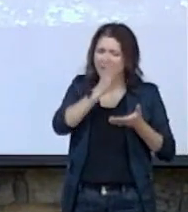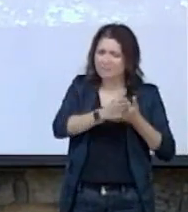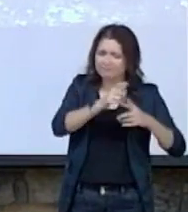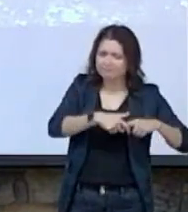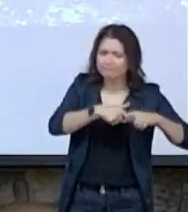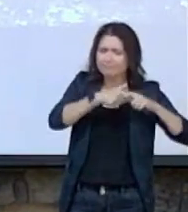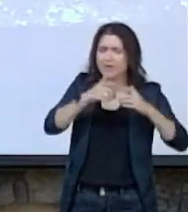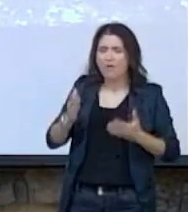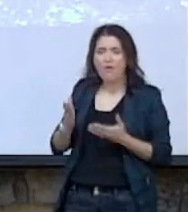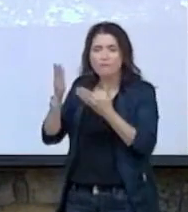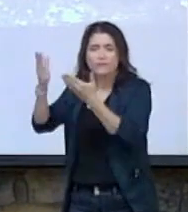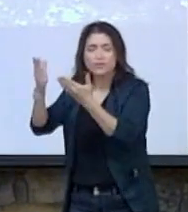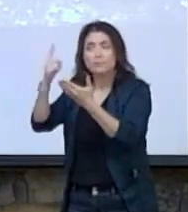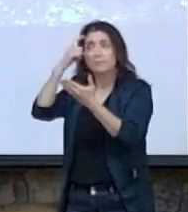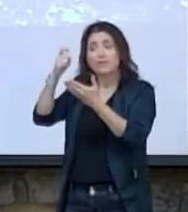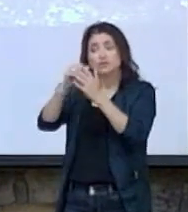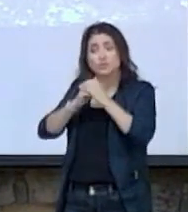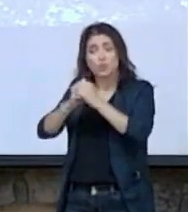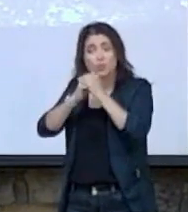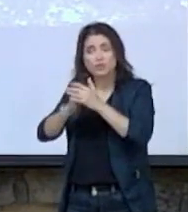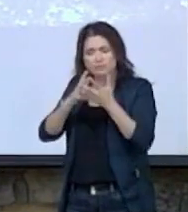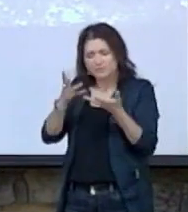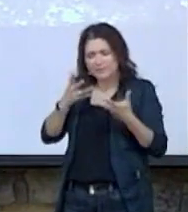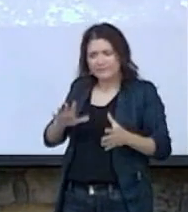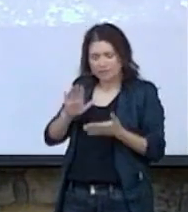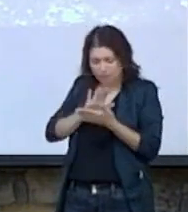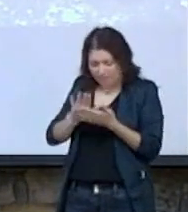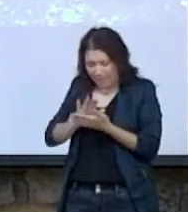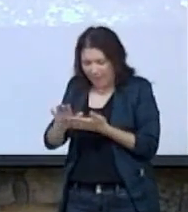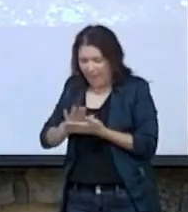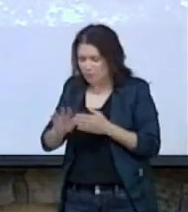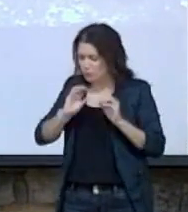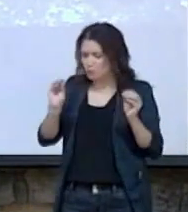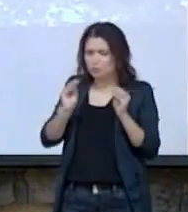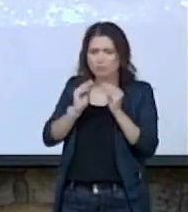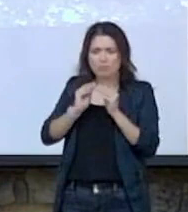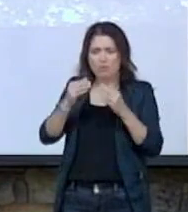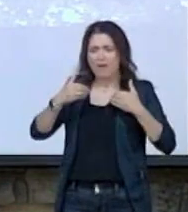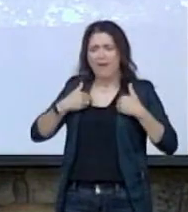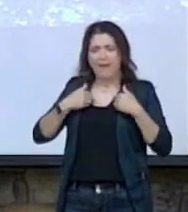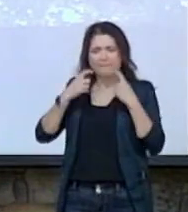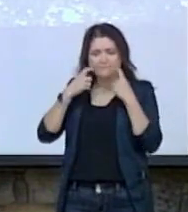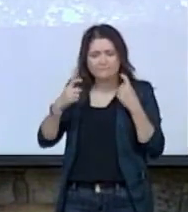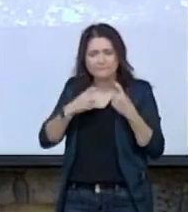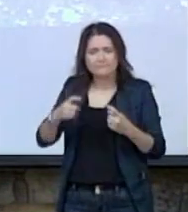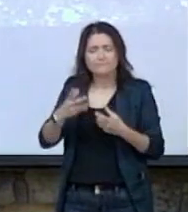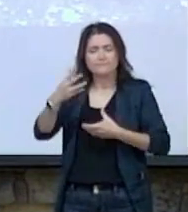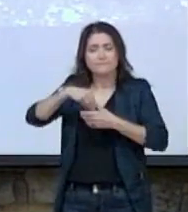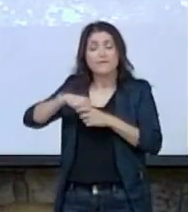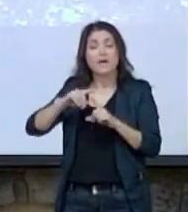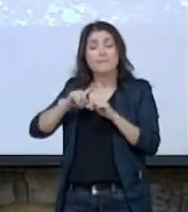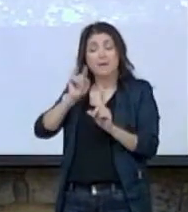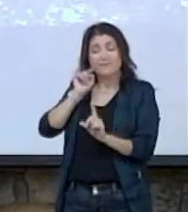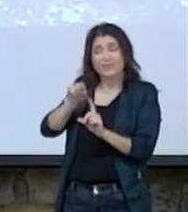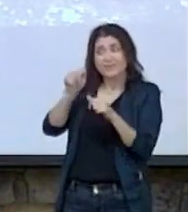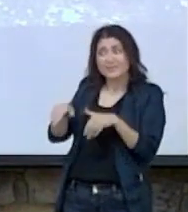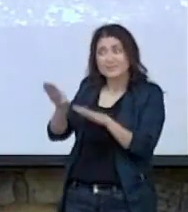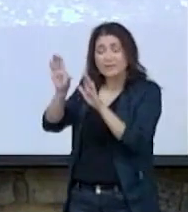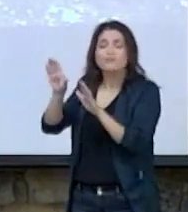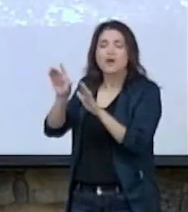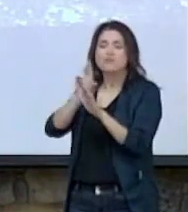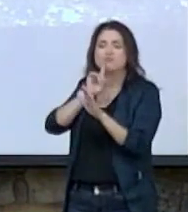offered, since the worshipers, having once been cleansed, would no longer have any consciousness of sin? But in these sacrifices, there